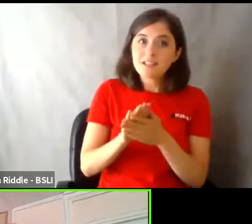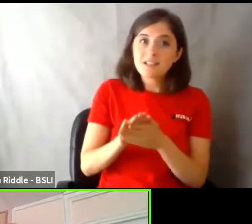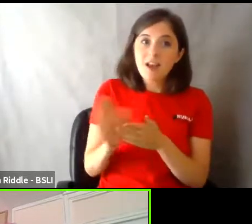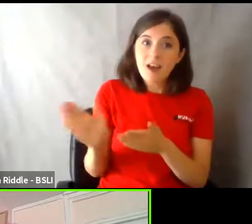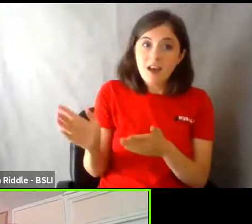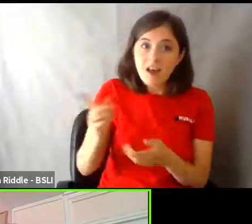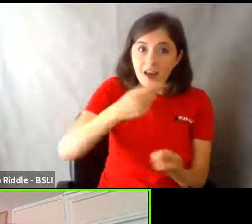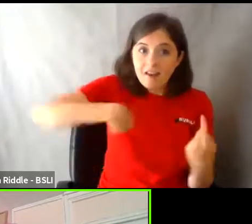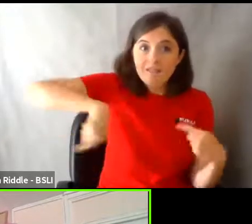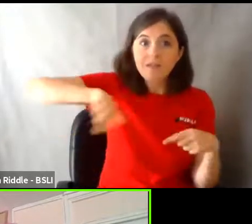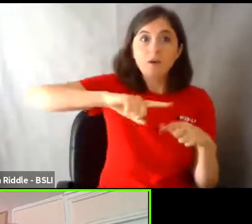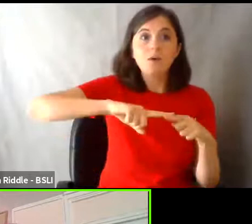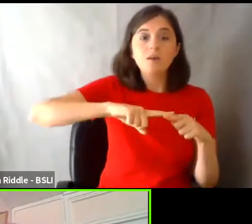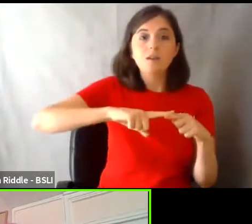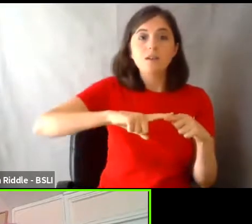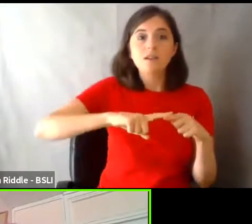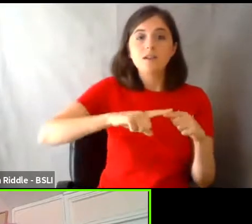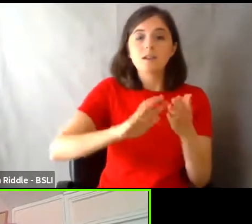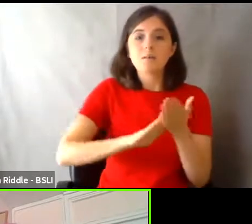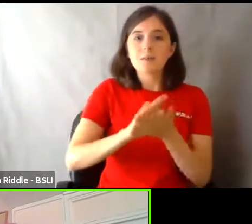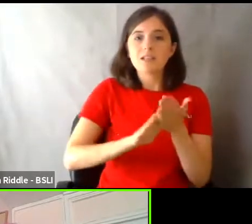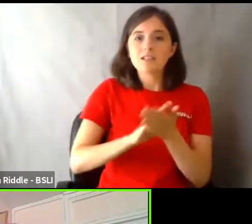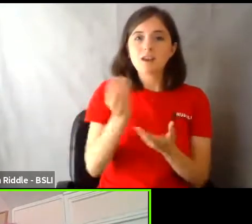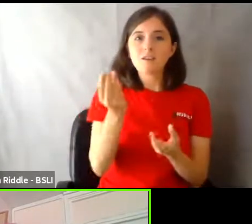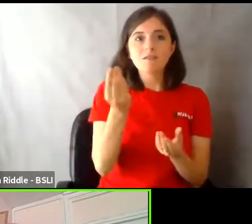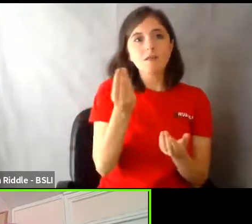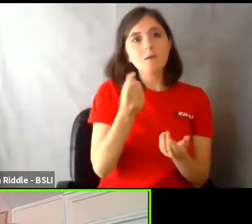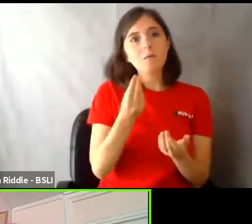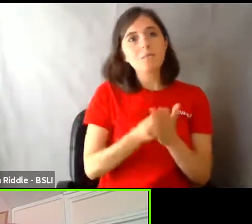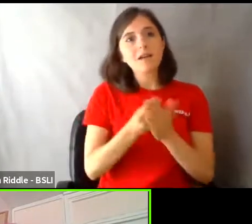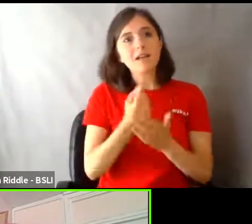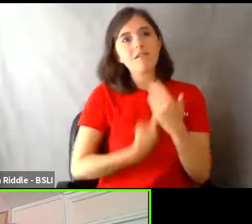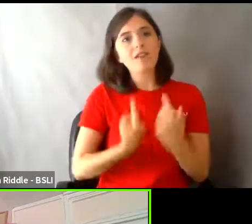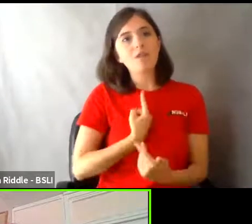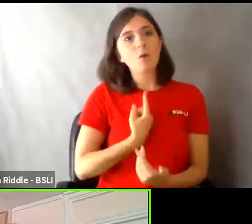chance to actually have some money of their own.